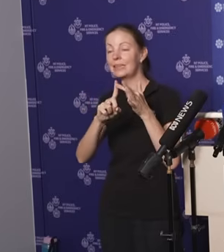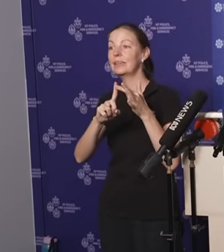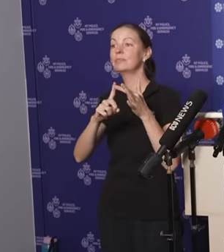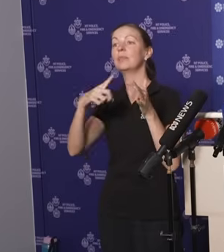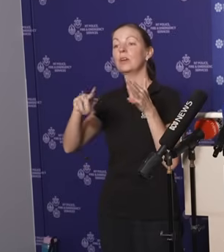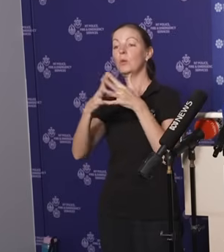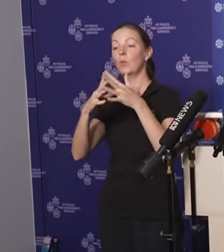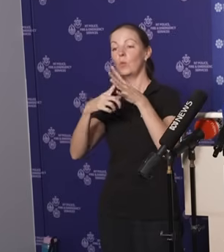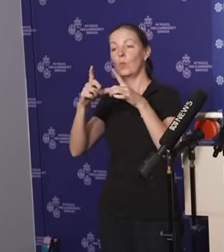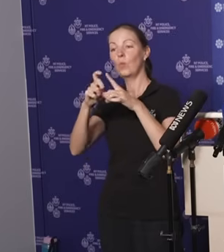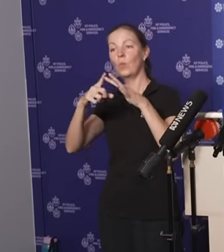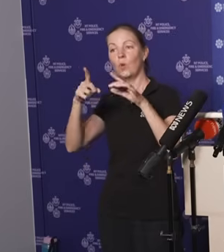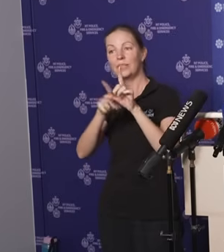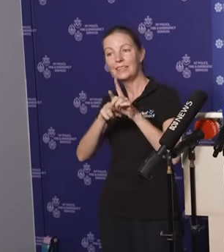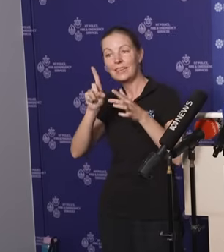River mouth.